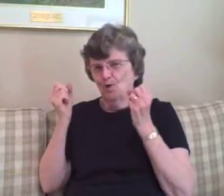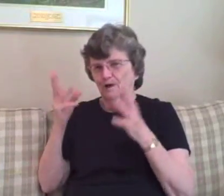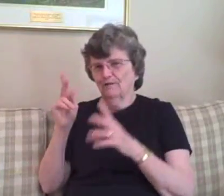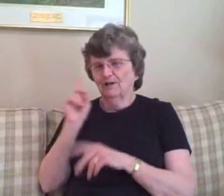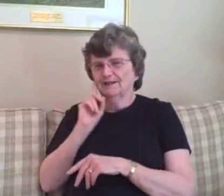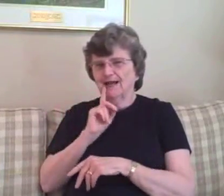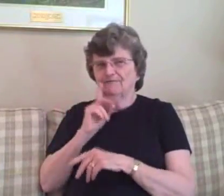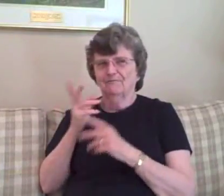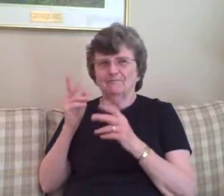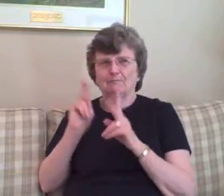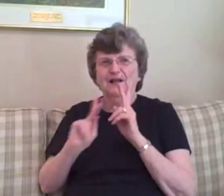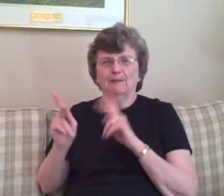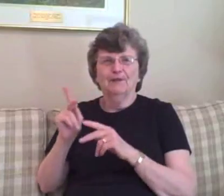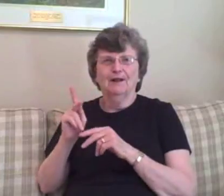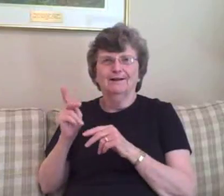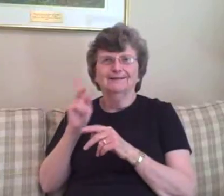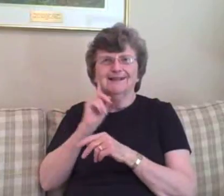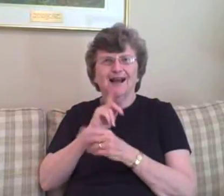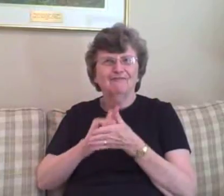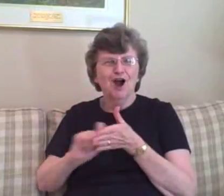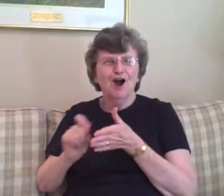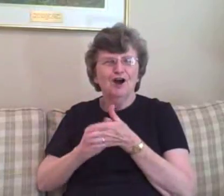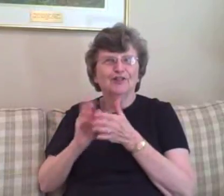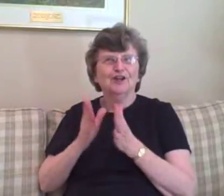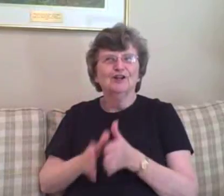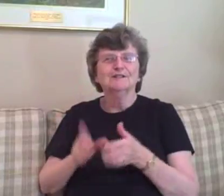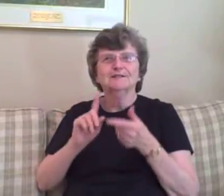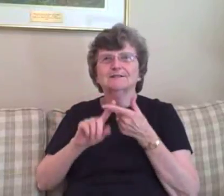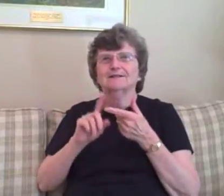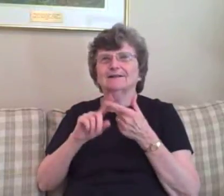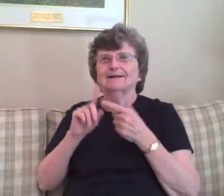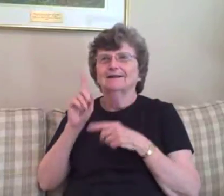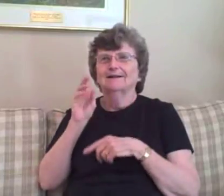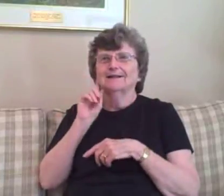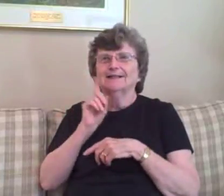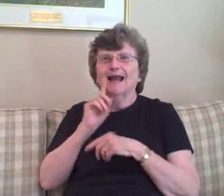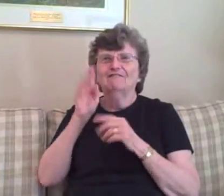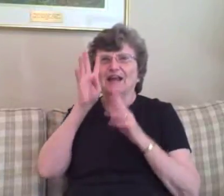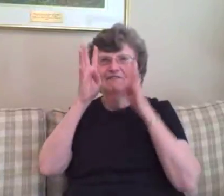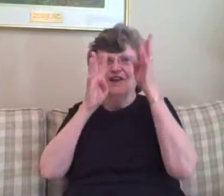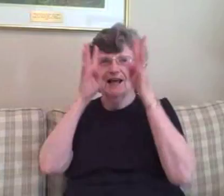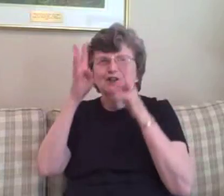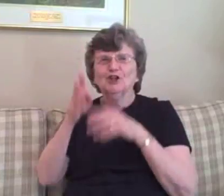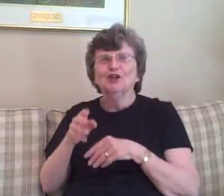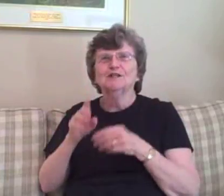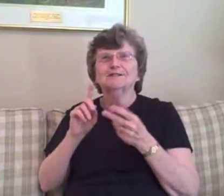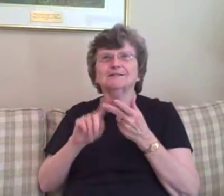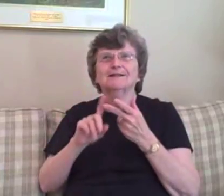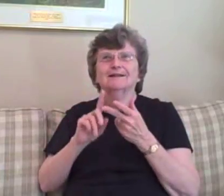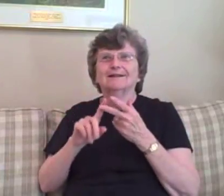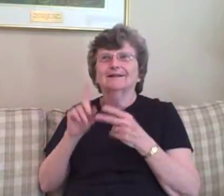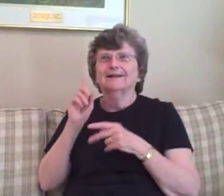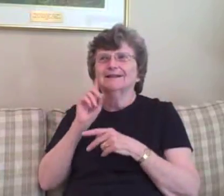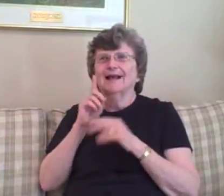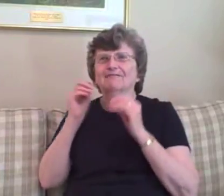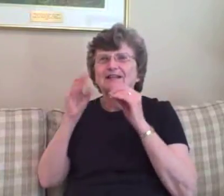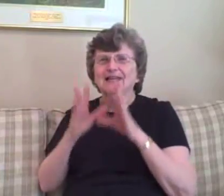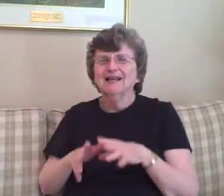deaf world. I met so many wonderful deaf people, deaf authors, deaf inventors,